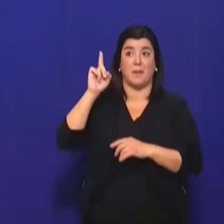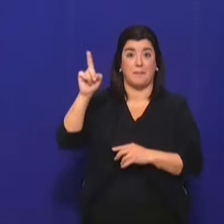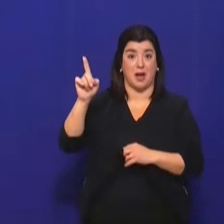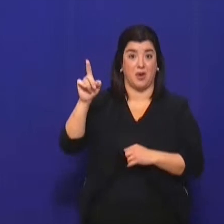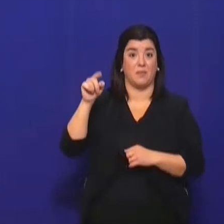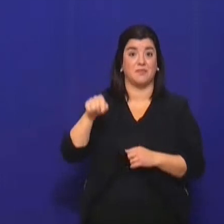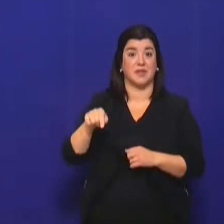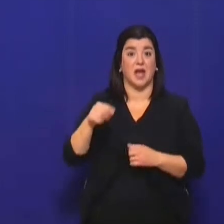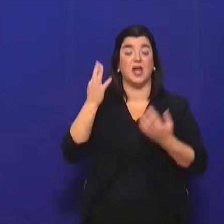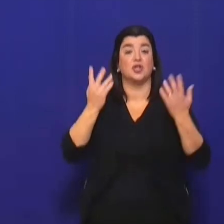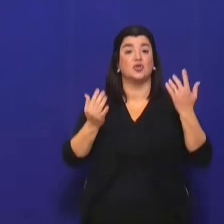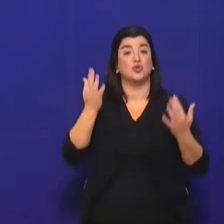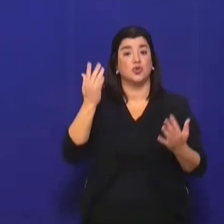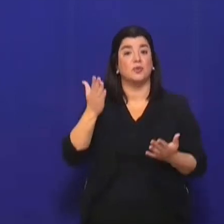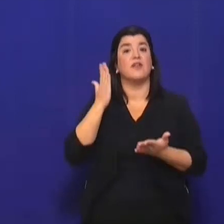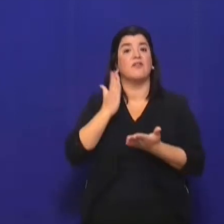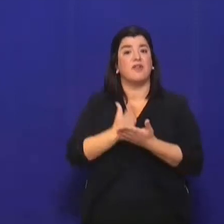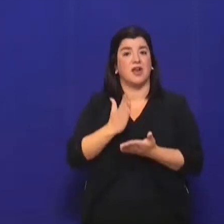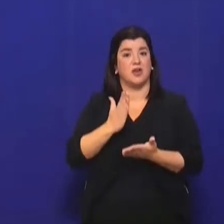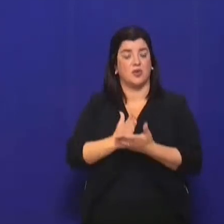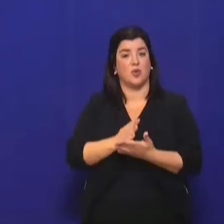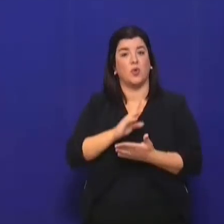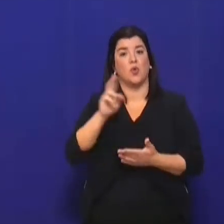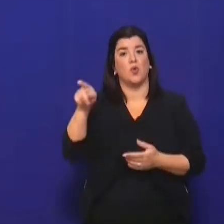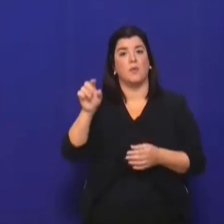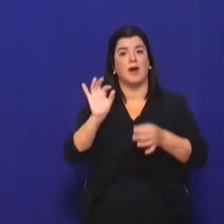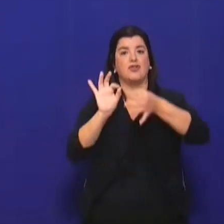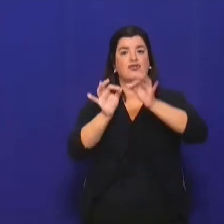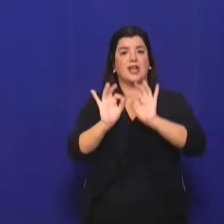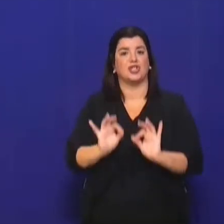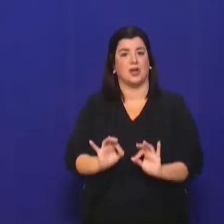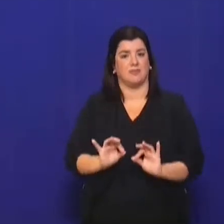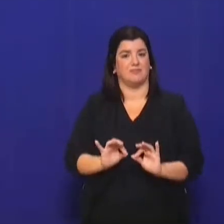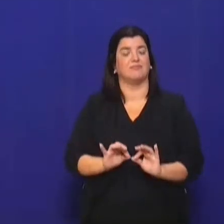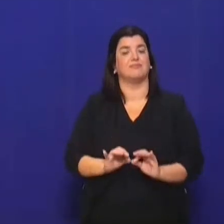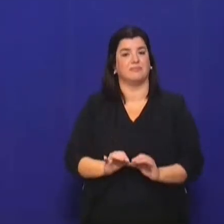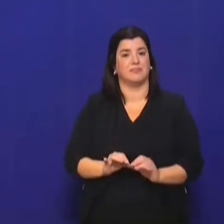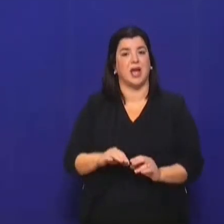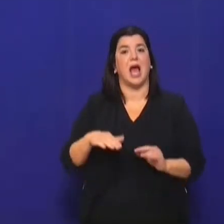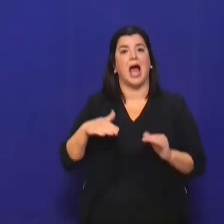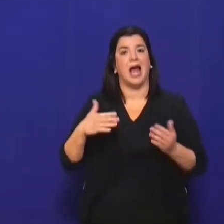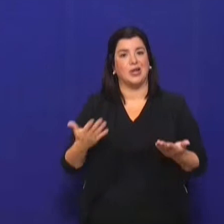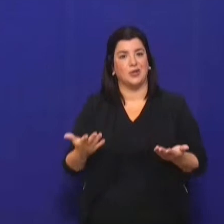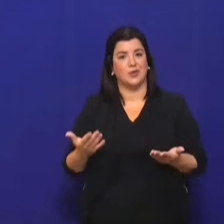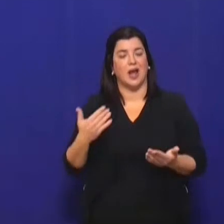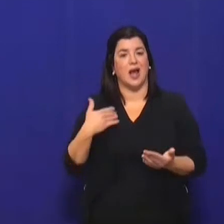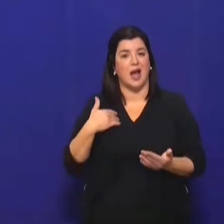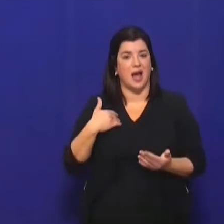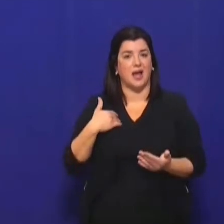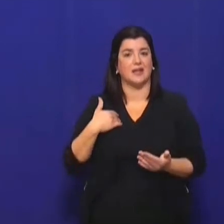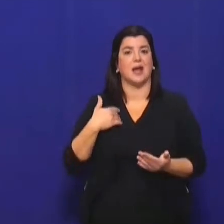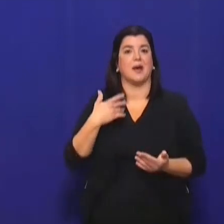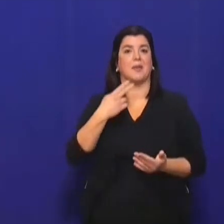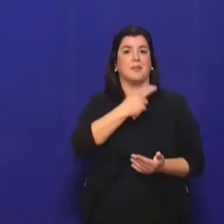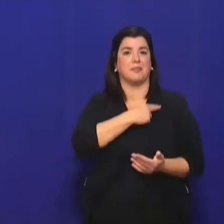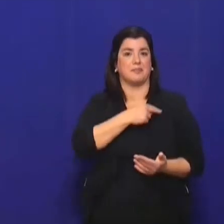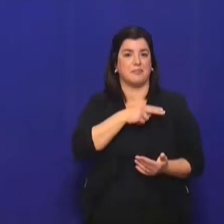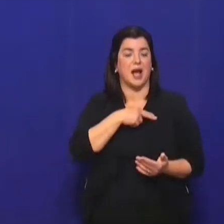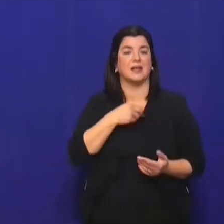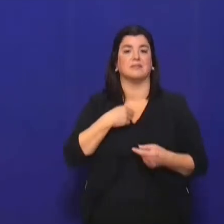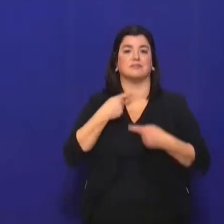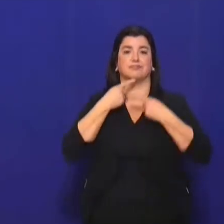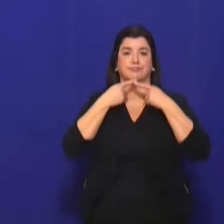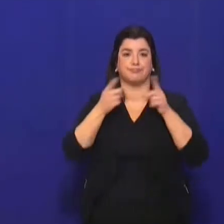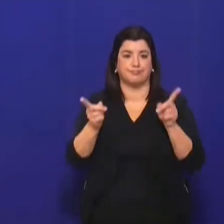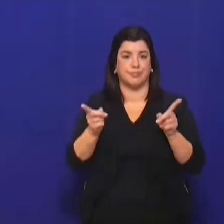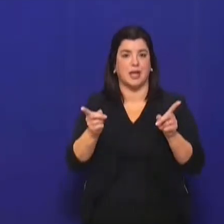tajnihom il-figuri li propju kienu korretti u huma ikkorriġewhom ukoll. U allura aħna ħankunu qegħdin nagħtukom dawn ir-rendikonti